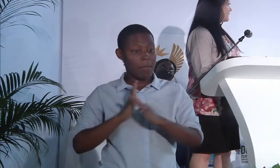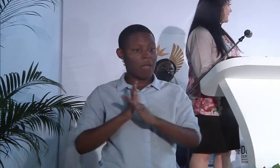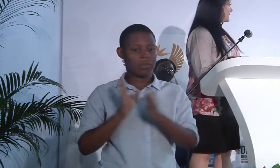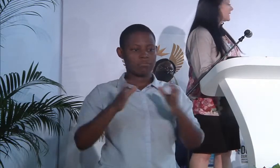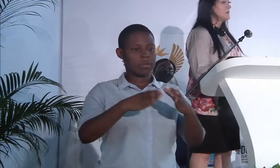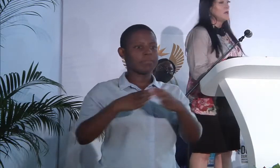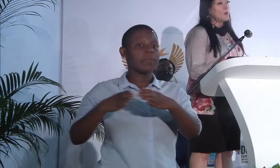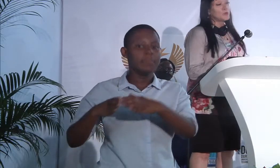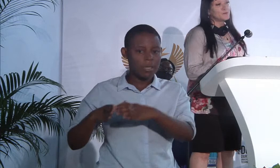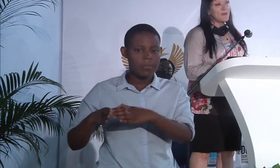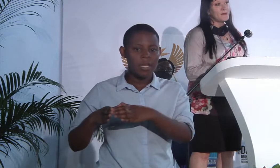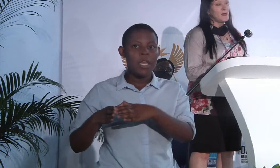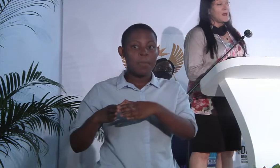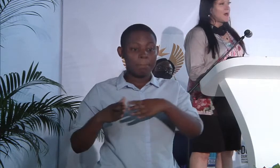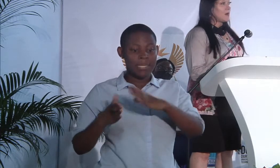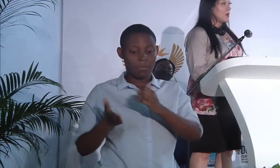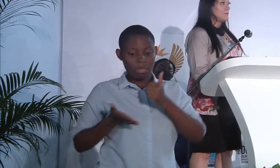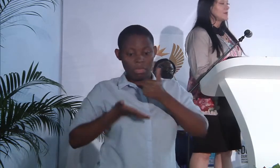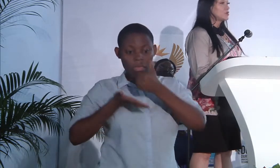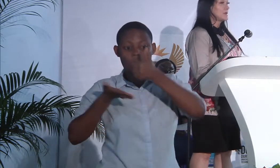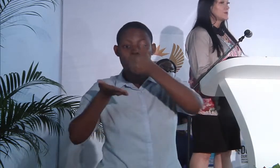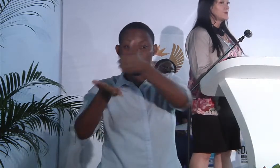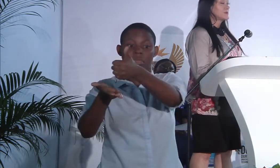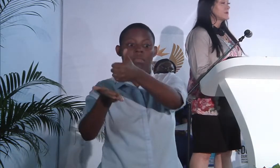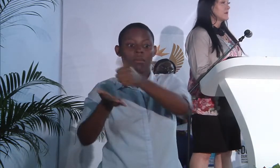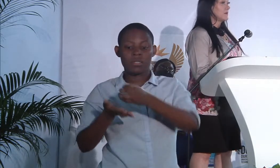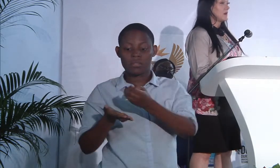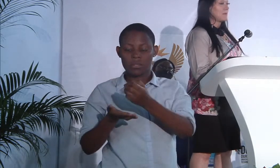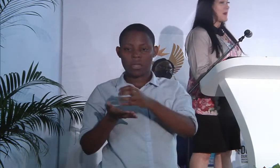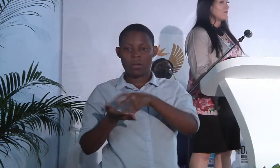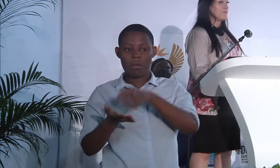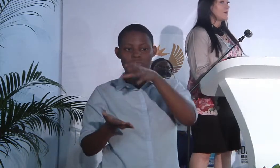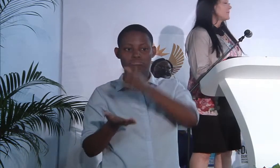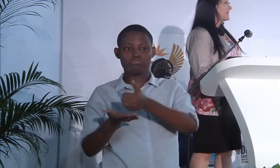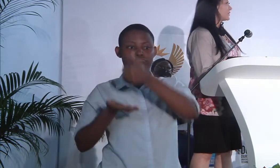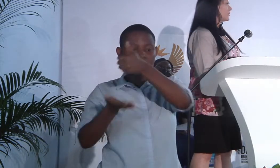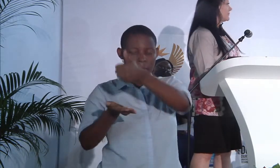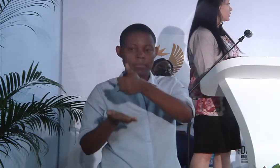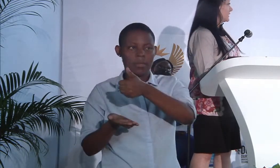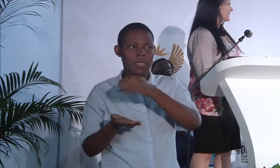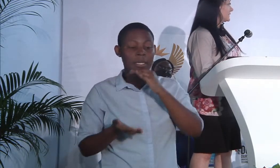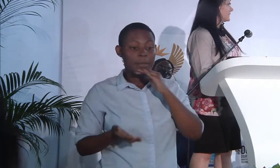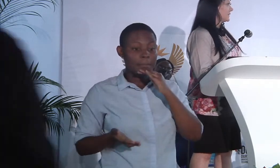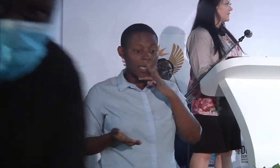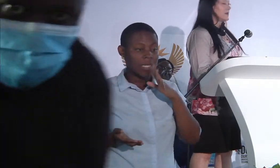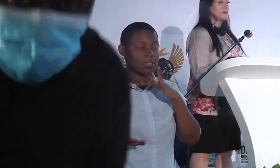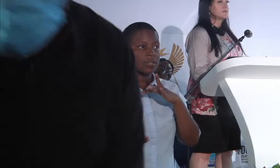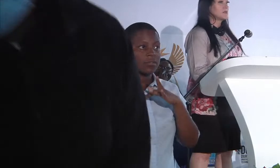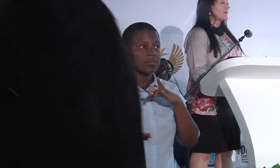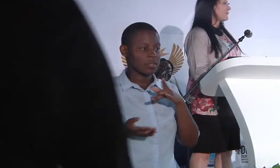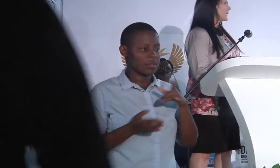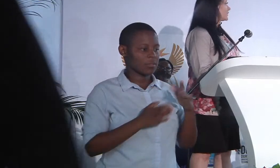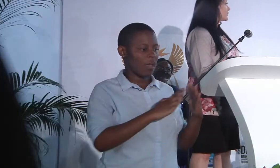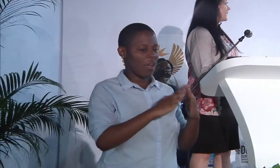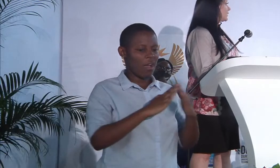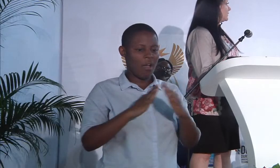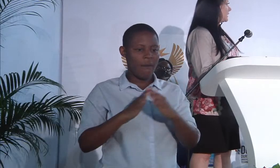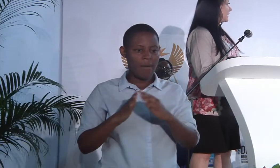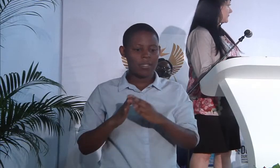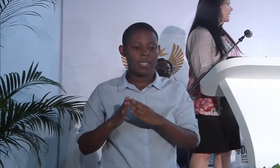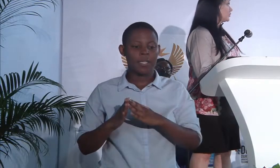donor funding, which made our homeless shelters by far the best homeless shelters in South Africa